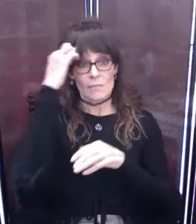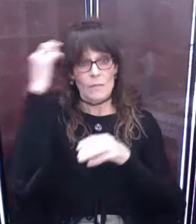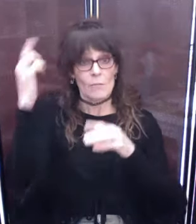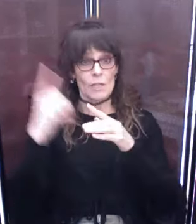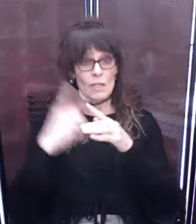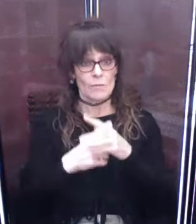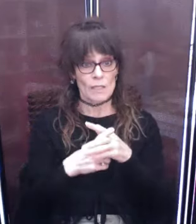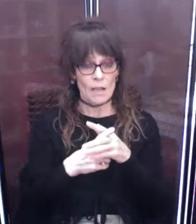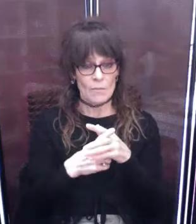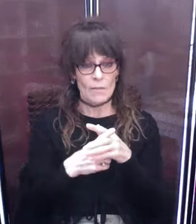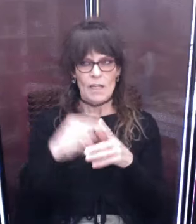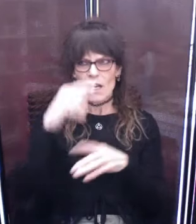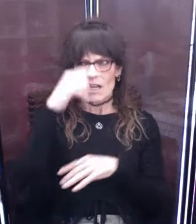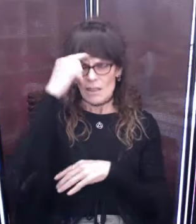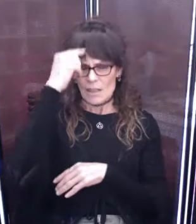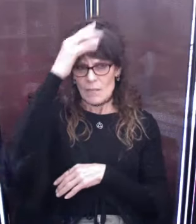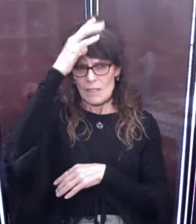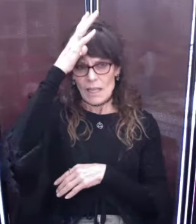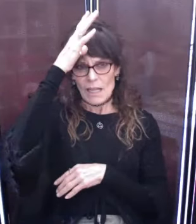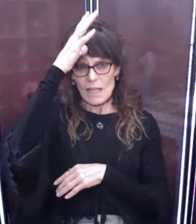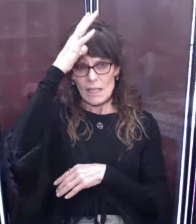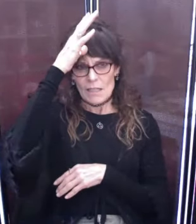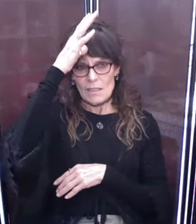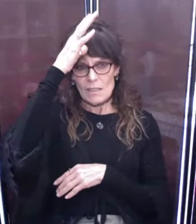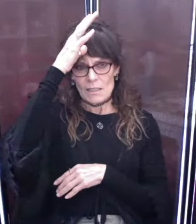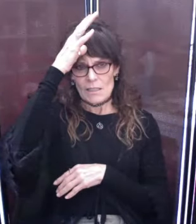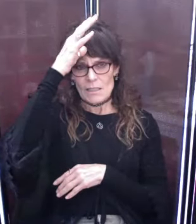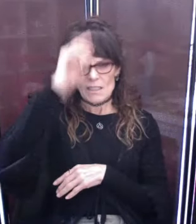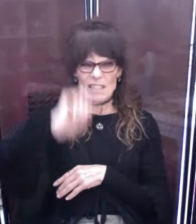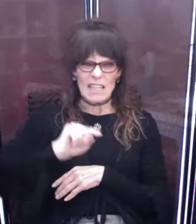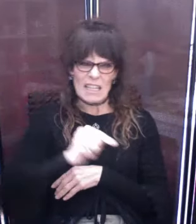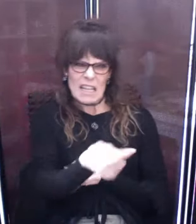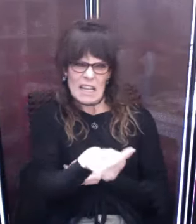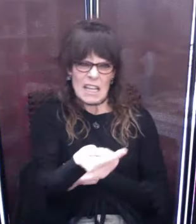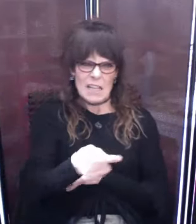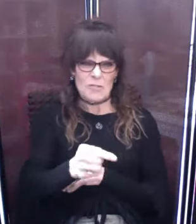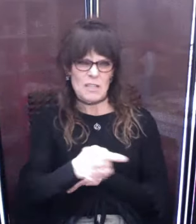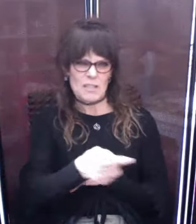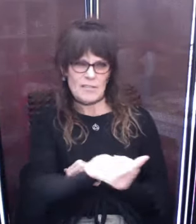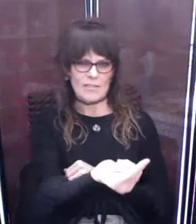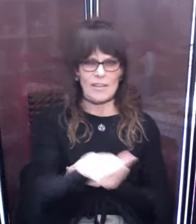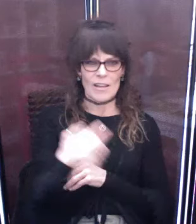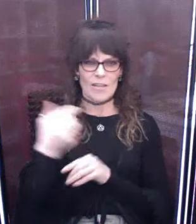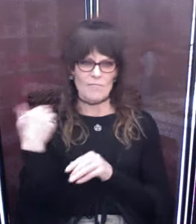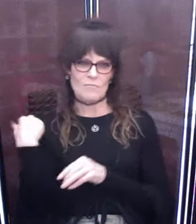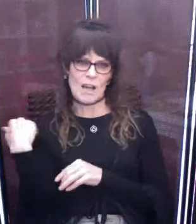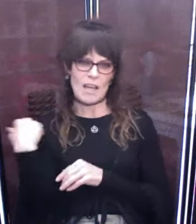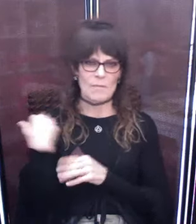think my dad's kind of sticking it in and twisting it, right? Reminded me of how much of a disappointment I was to